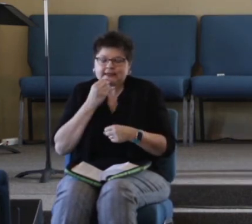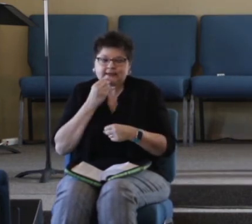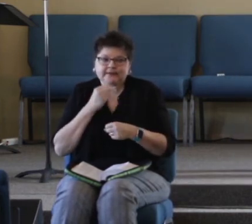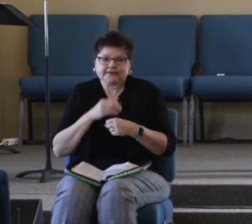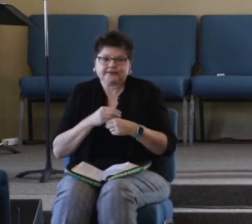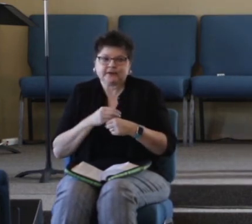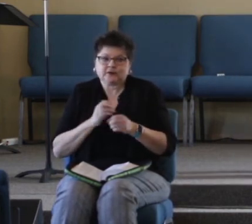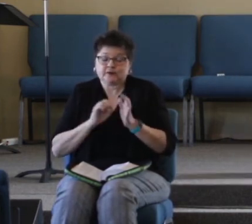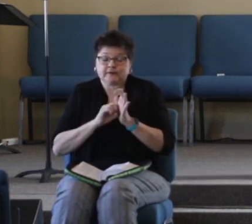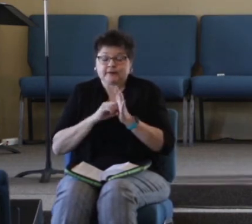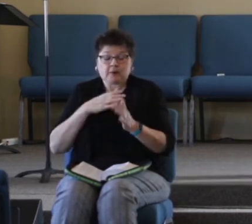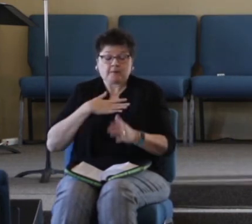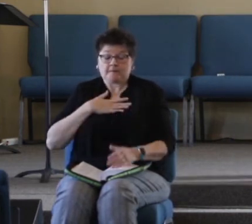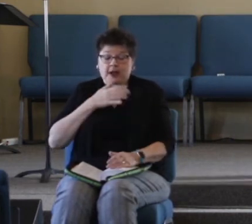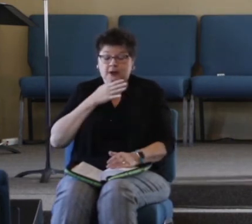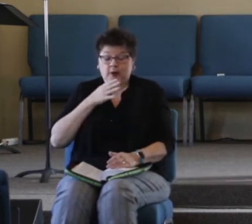grandparents.